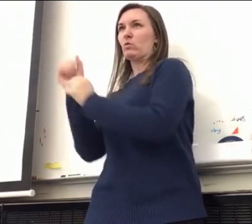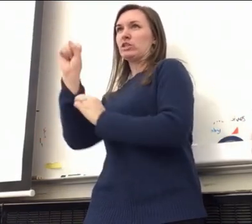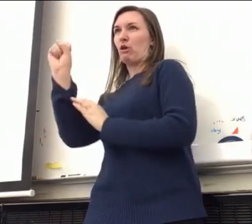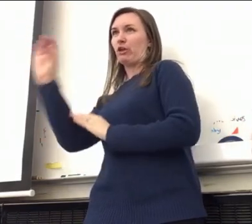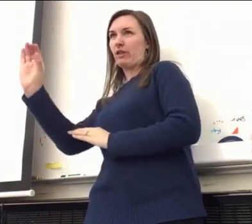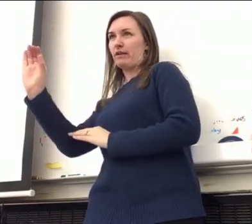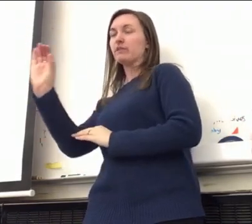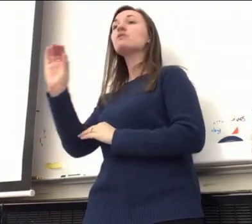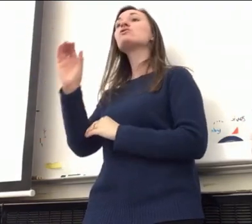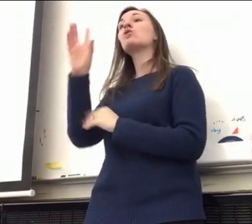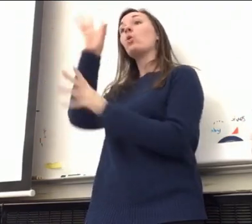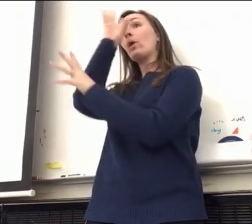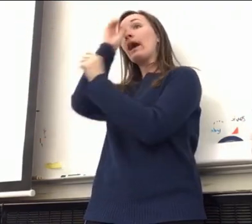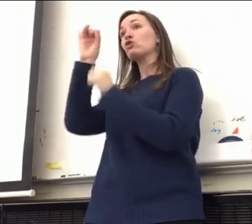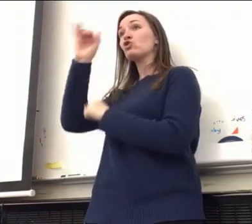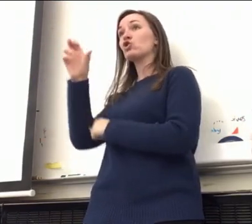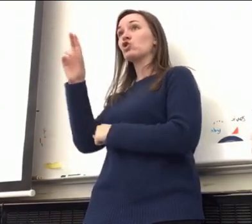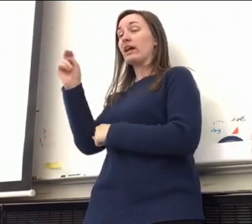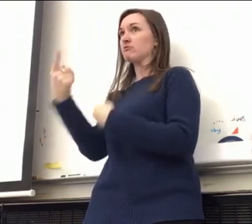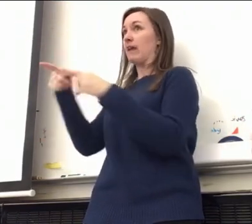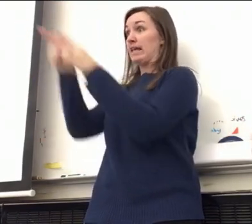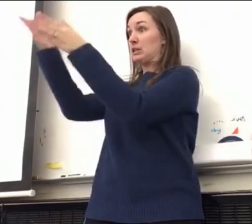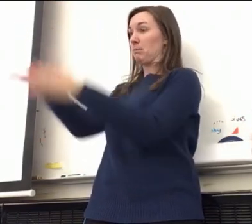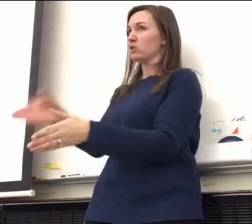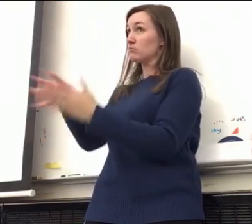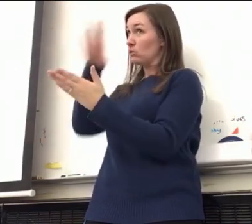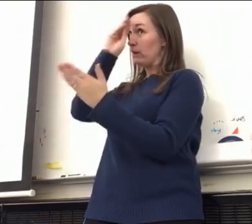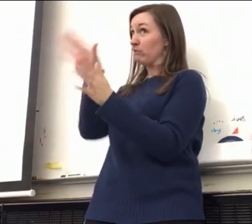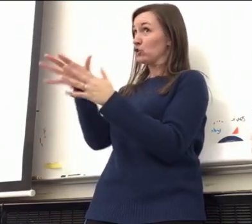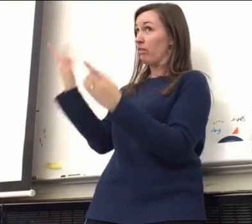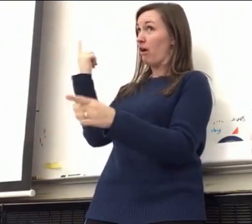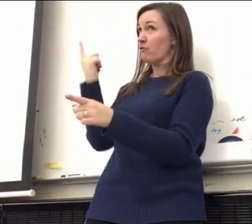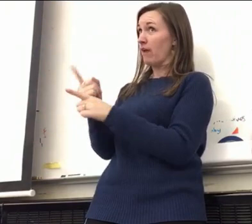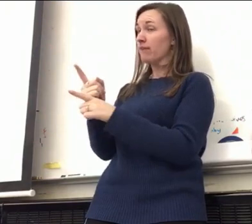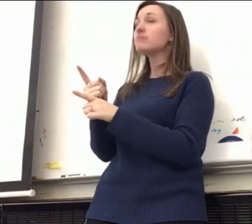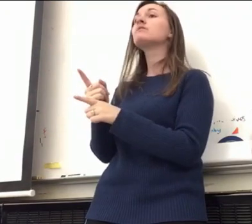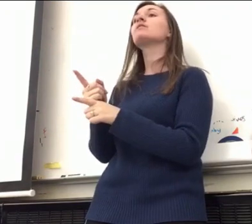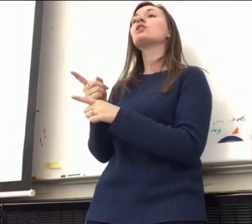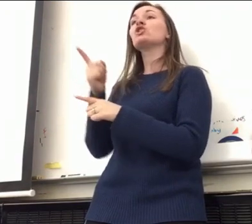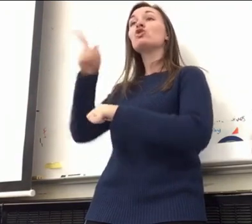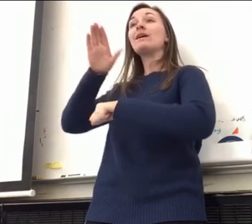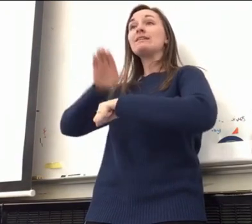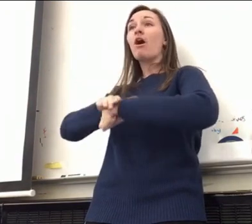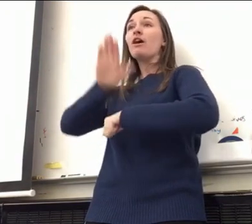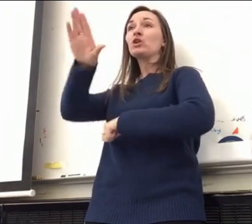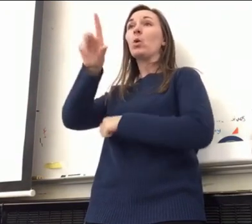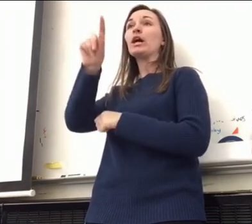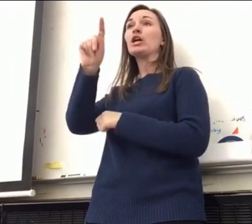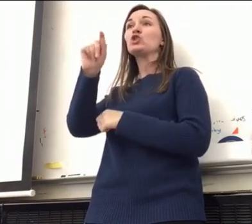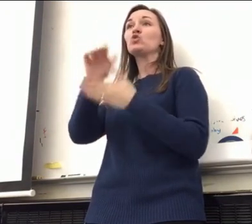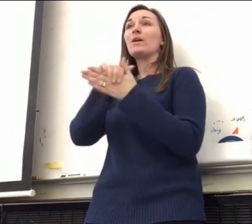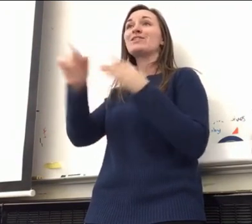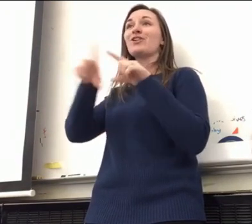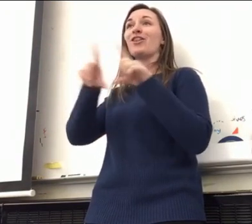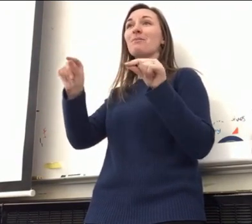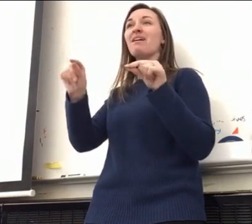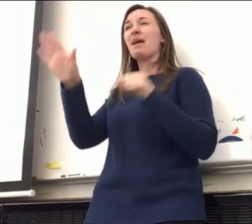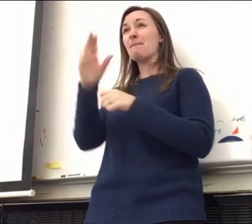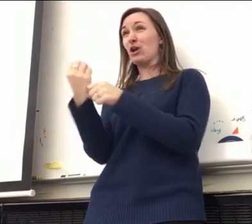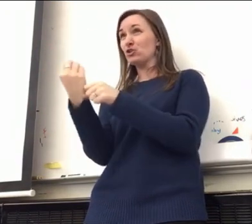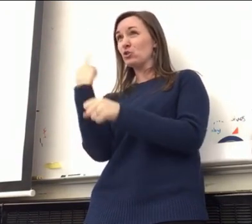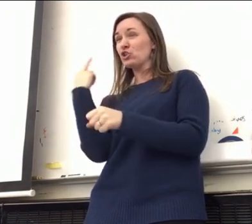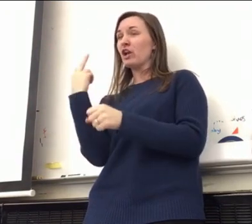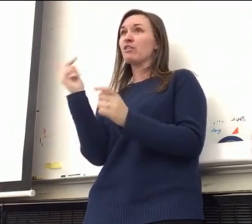Andrew Jackson as a person, okay, we've learned a lot about Andrew Jackson. Andrew Jackson's on your $20 bill. About 2 years ago, there was a